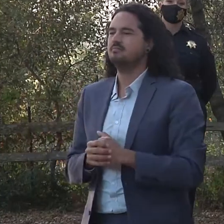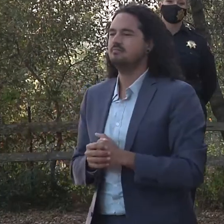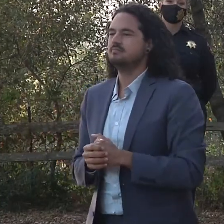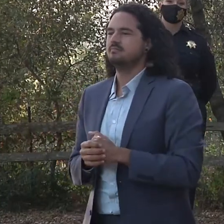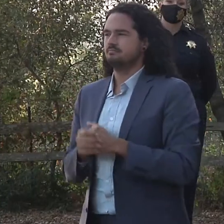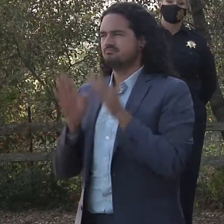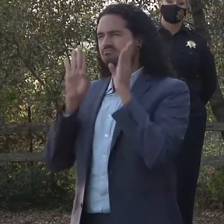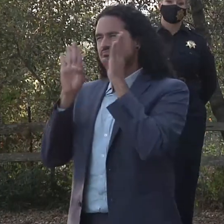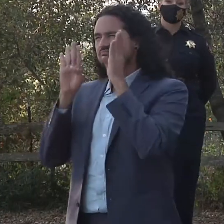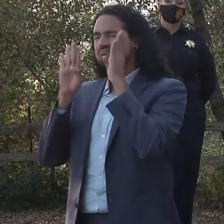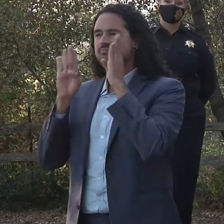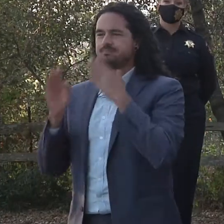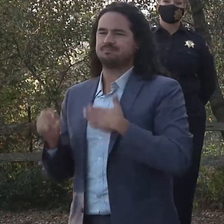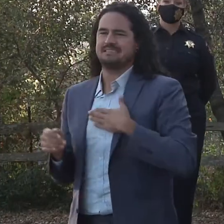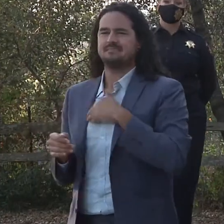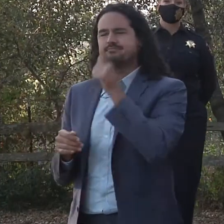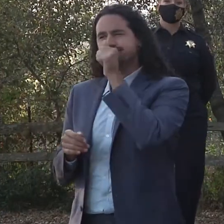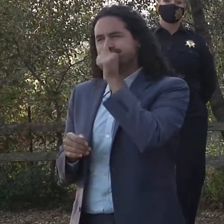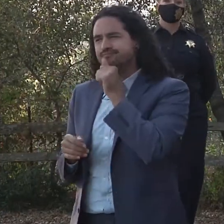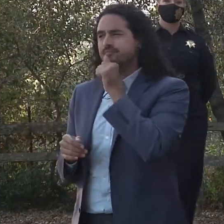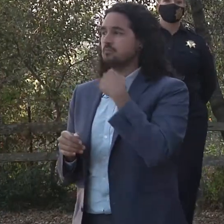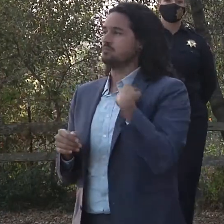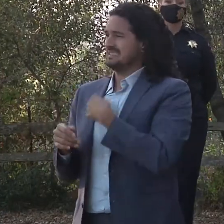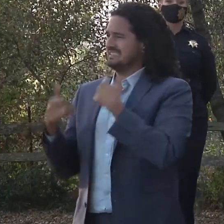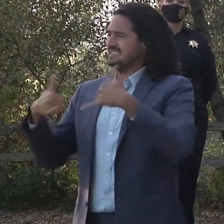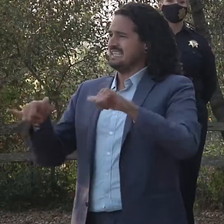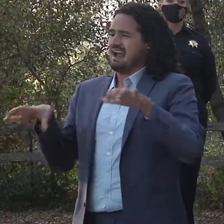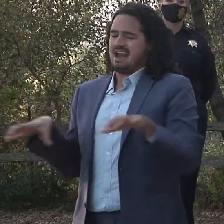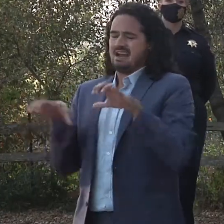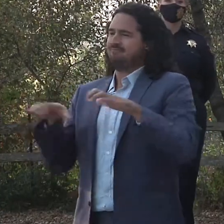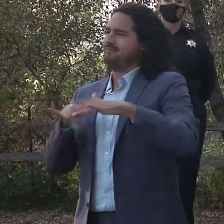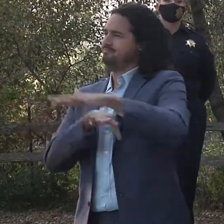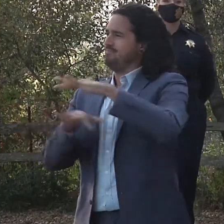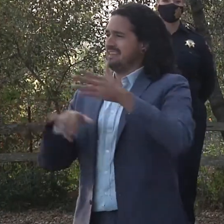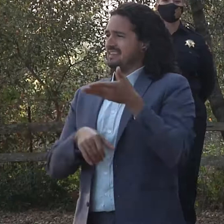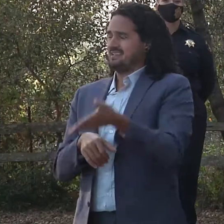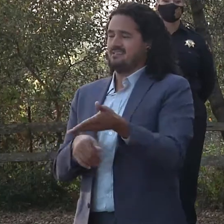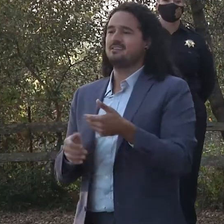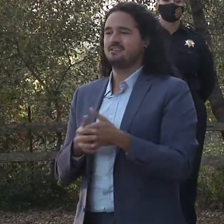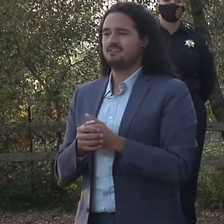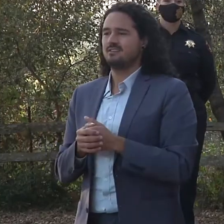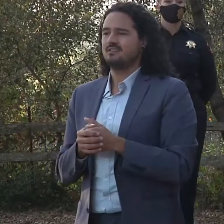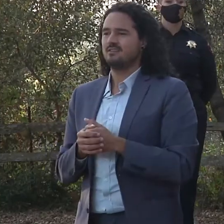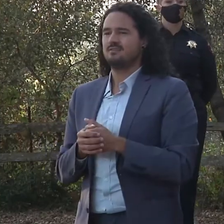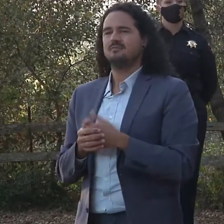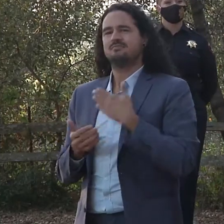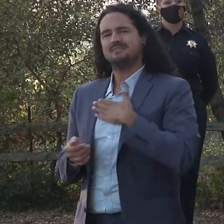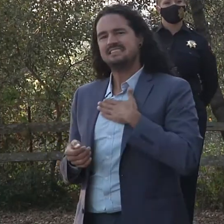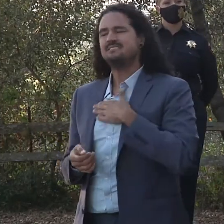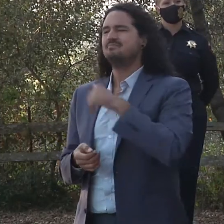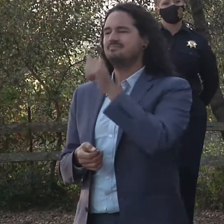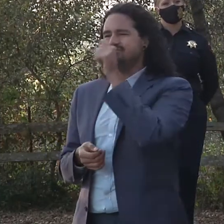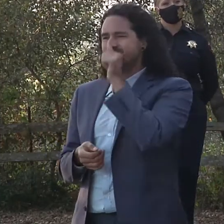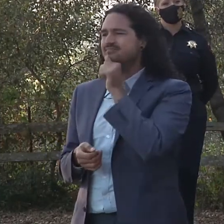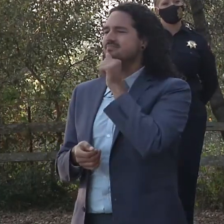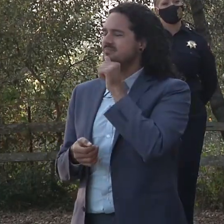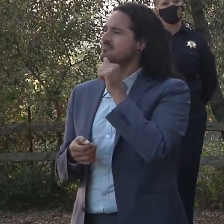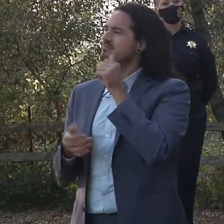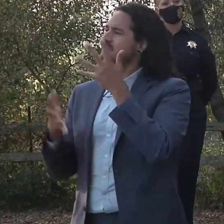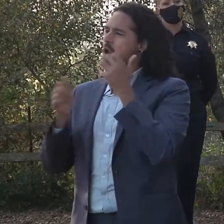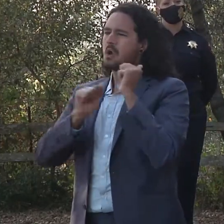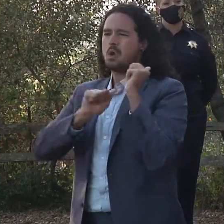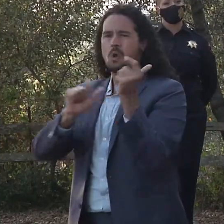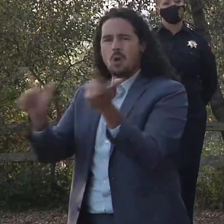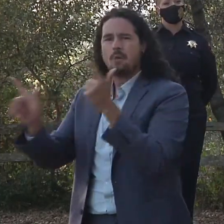the final phases of this to get everybody back home and start that recovery process even more so than we are now. So thank